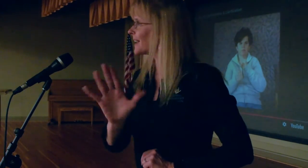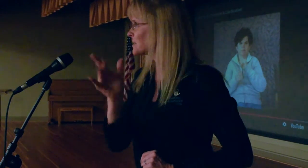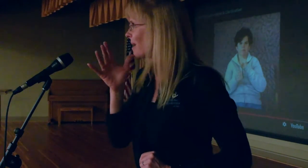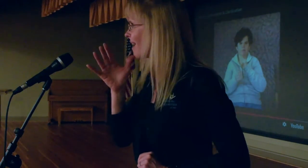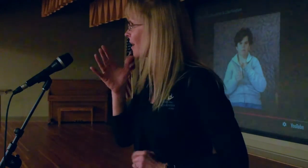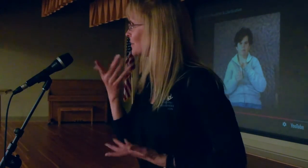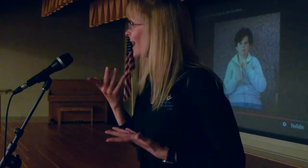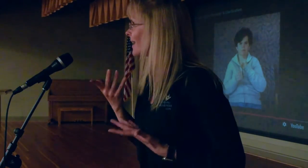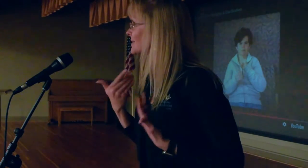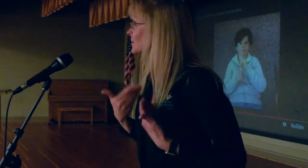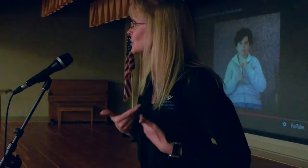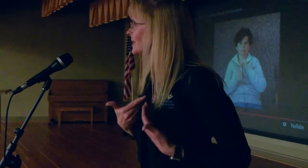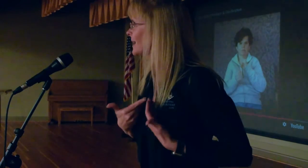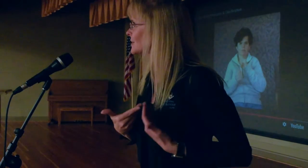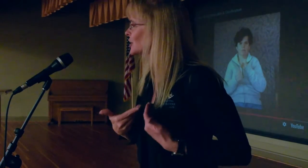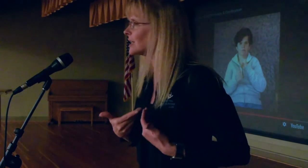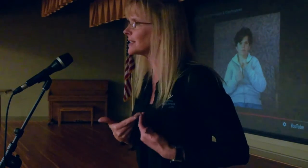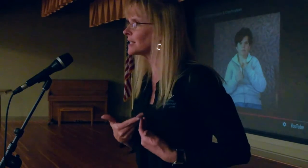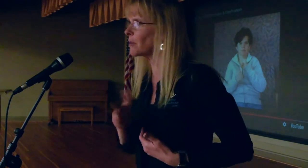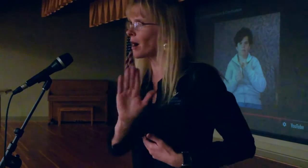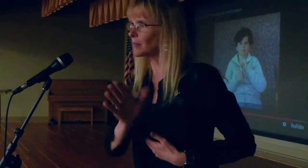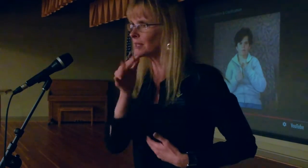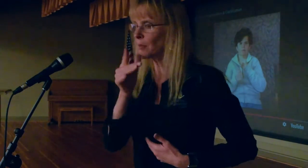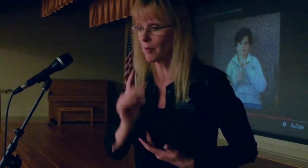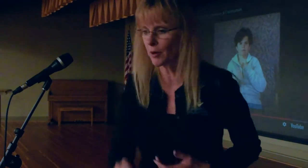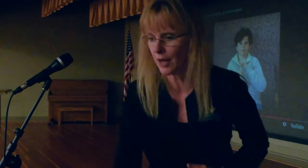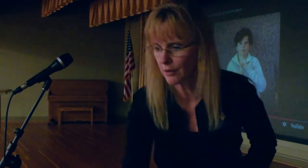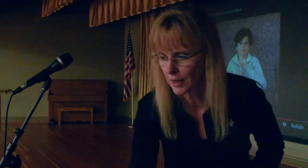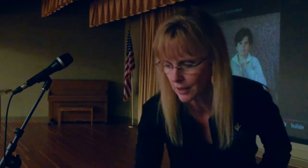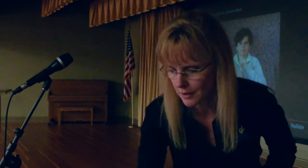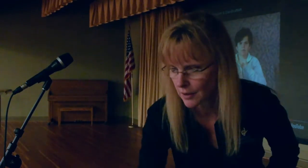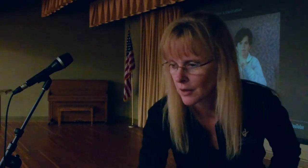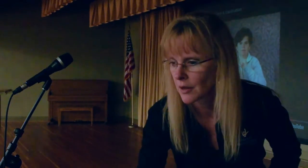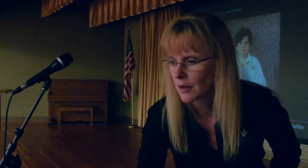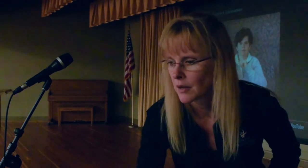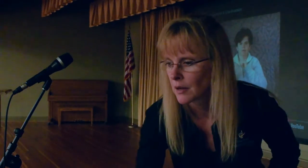His mom, yes. So that she is his mom. His mom. Okay, you ready?